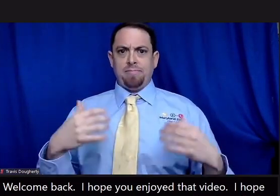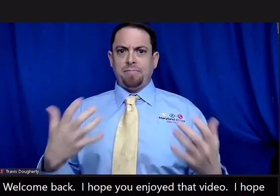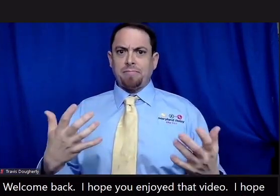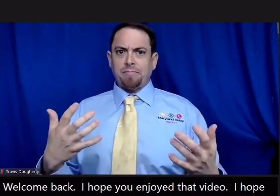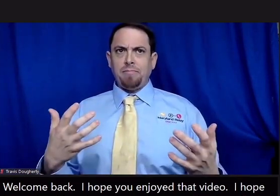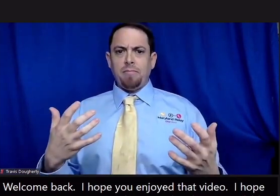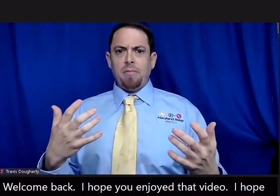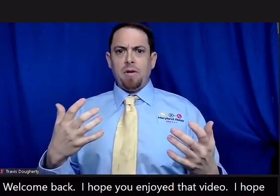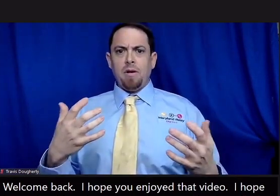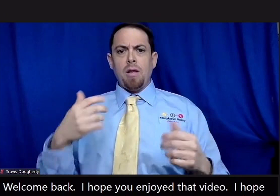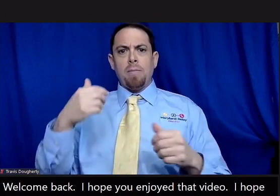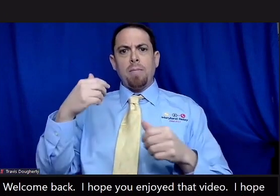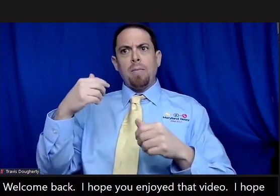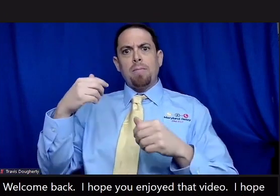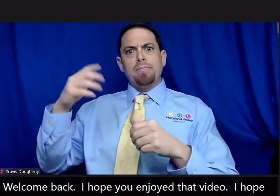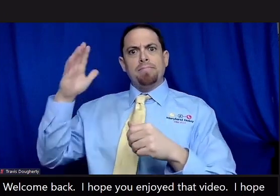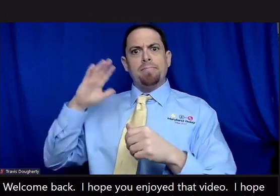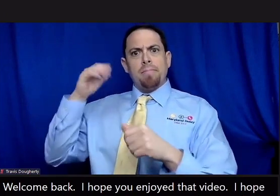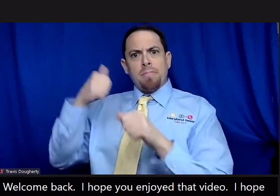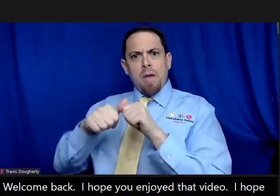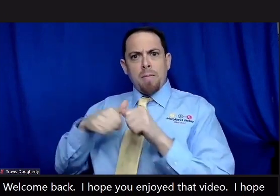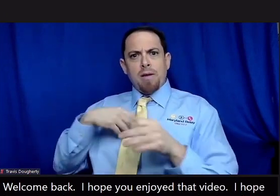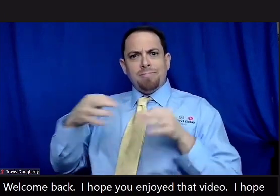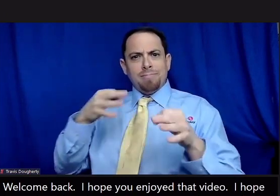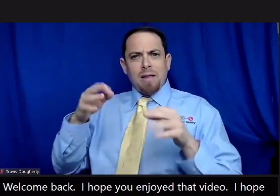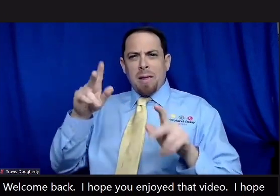So where does this put us in our journey?